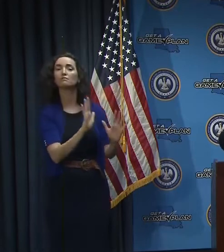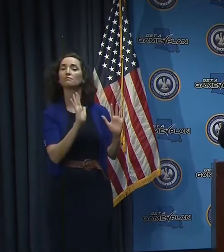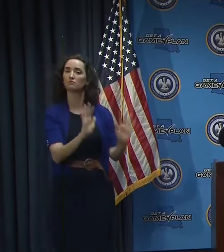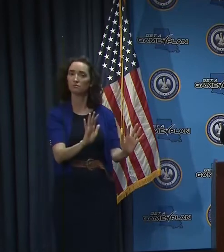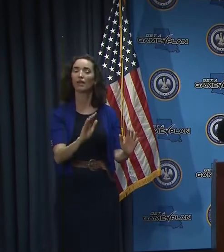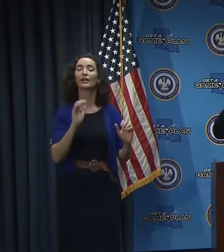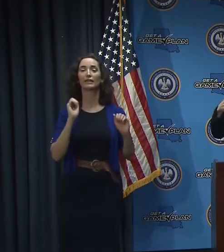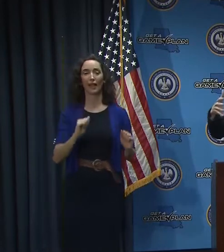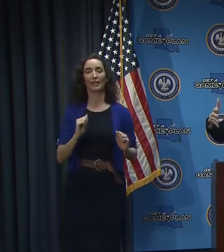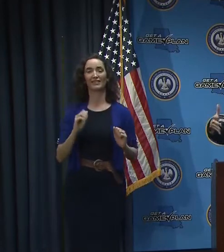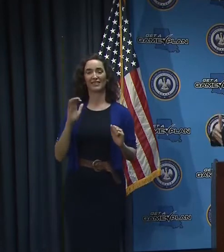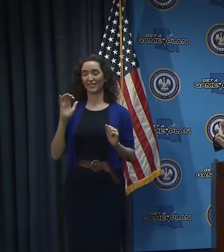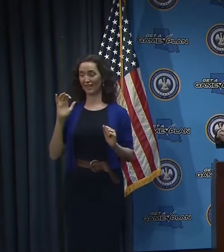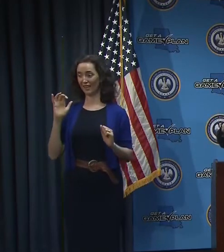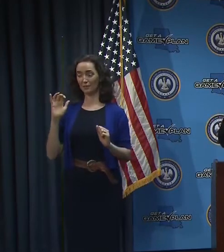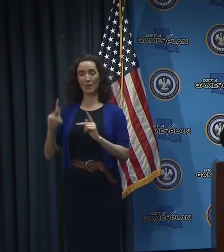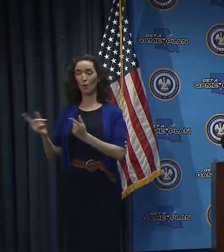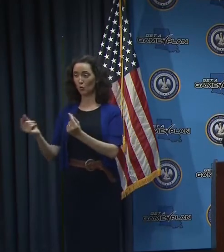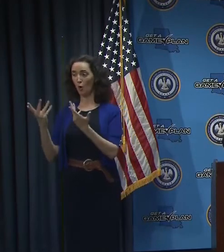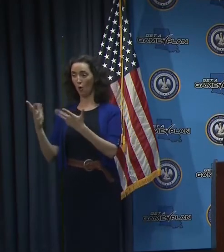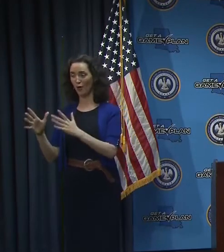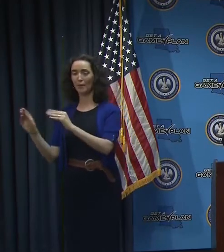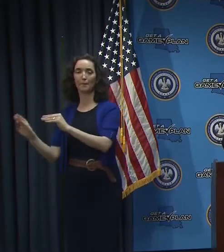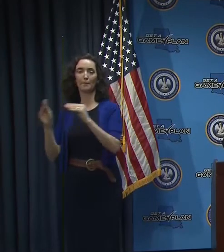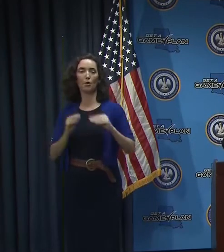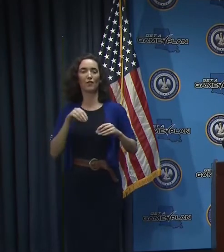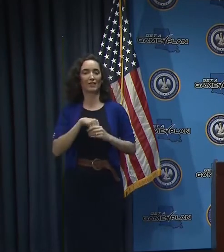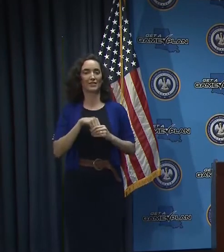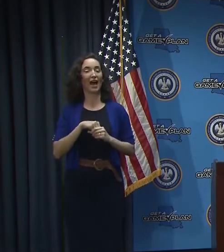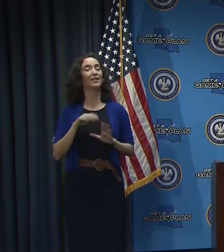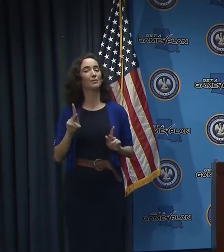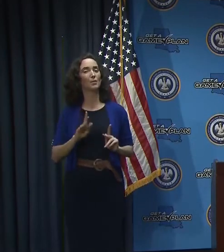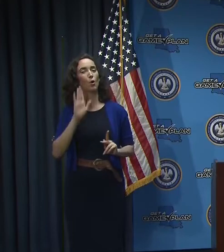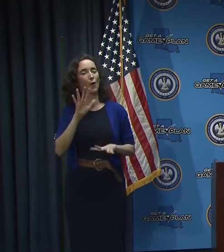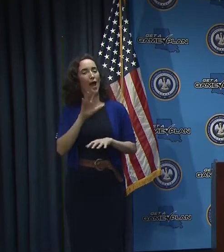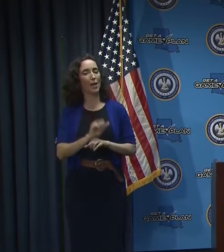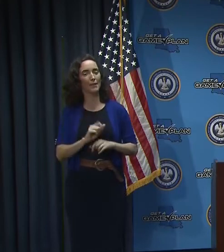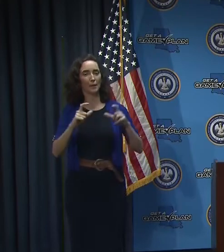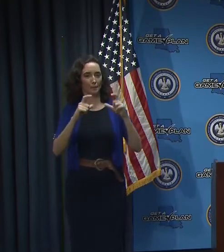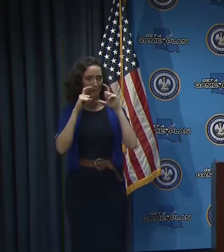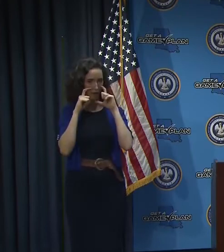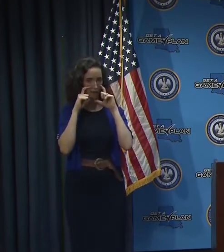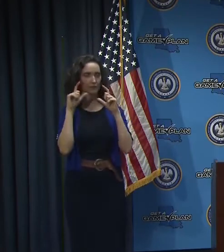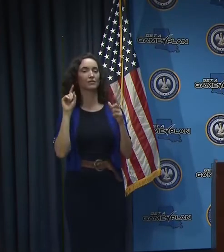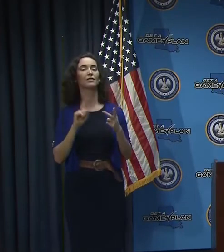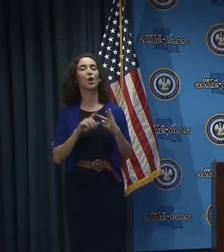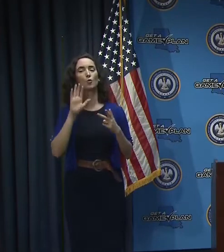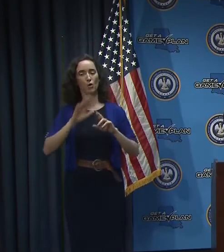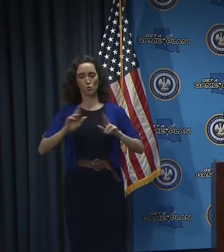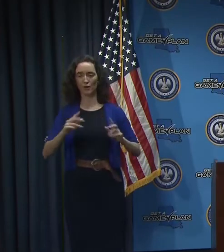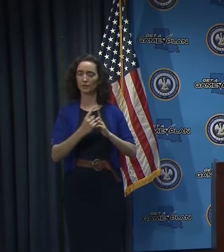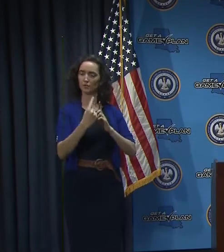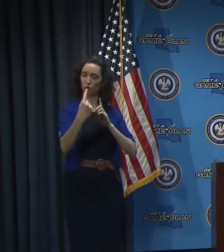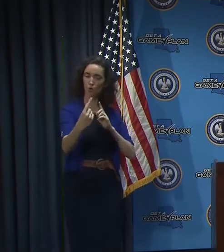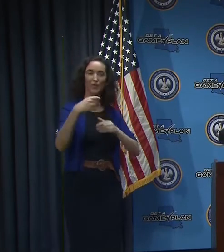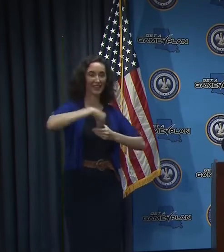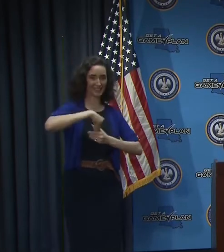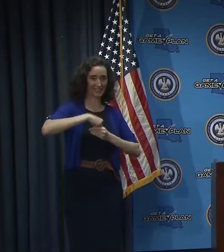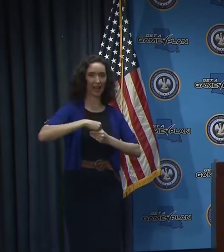to move that same activity indoors. And now we'll be used to wearing masks, and we'll be ready to do social distancing